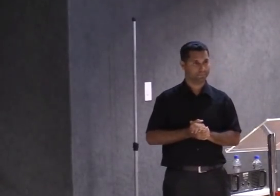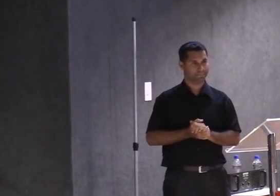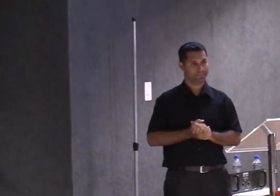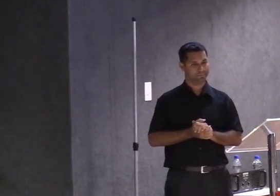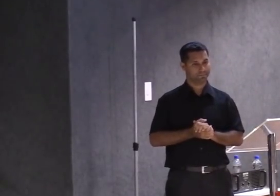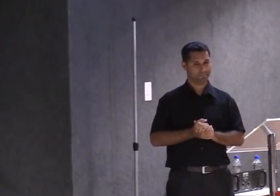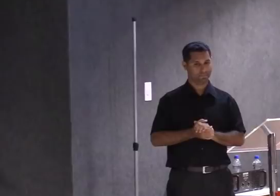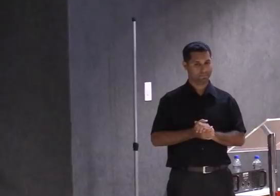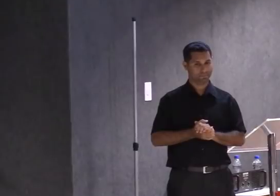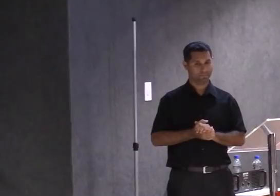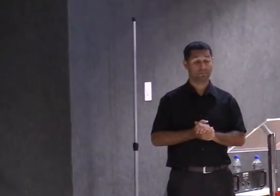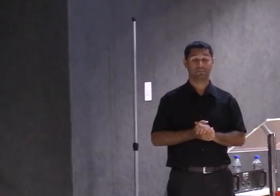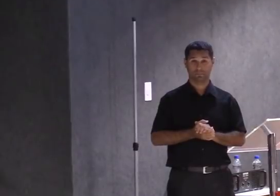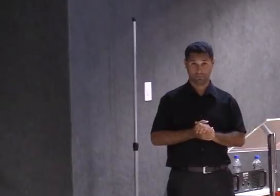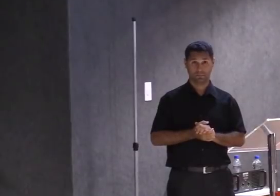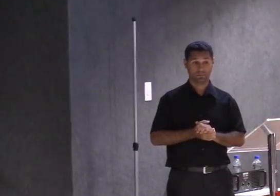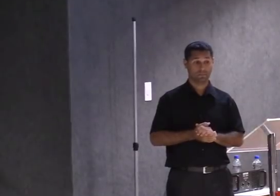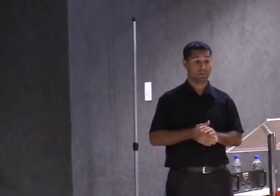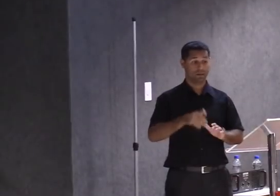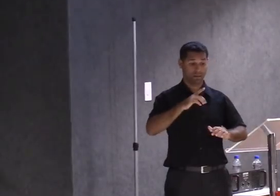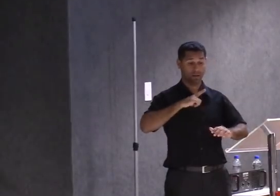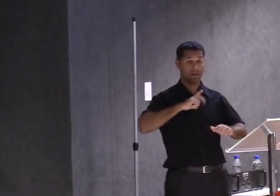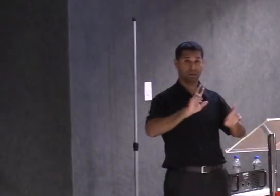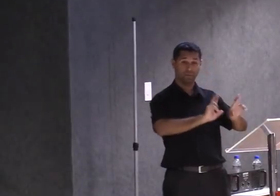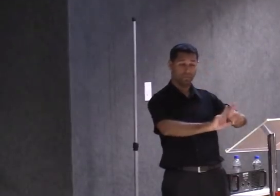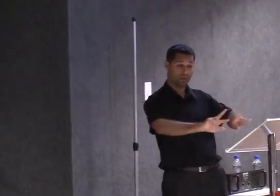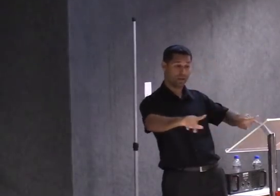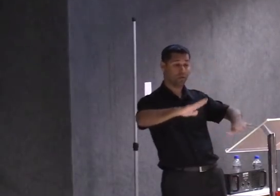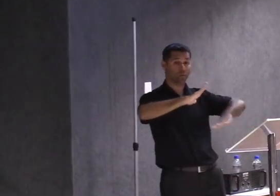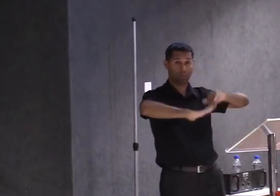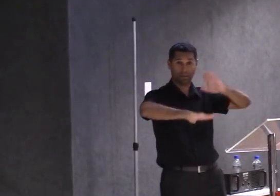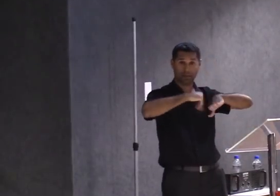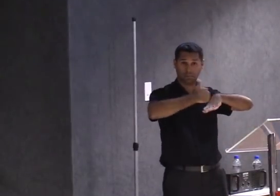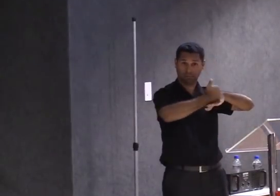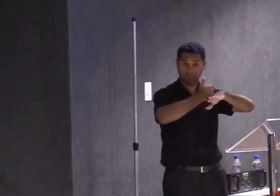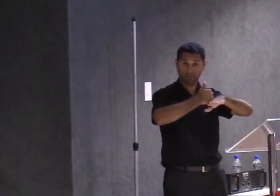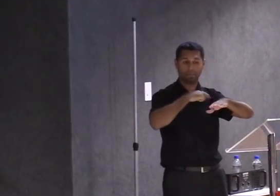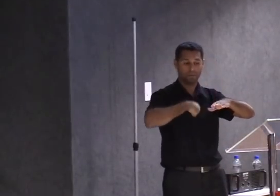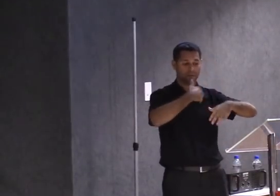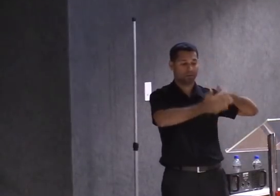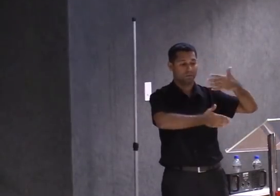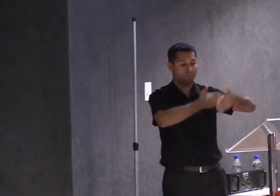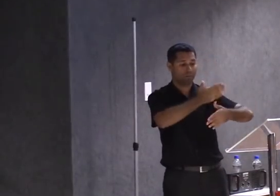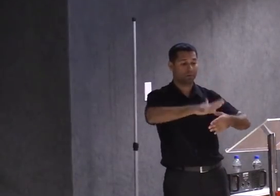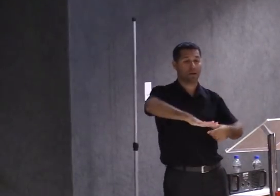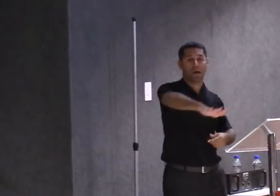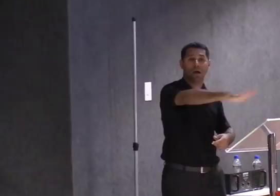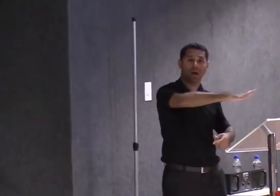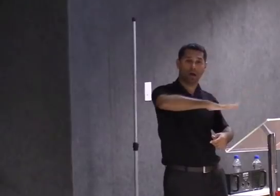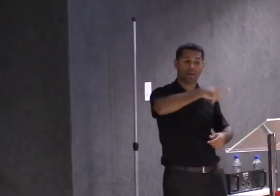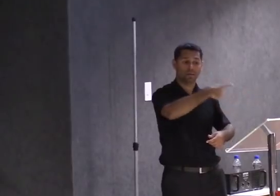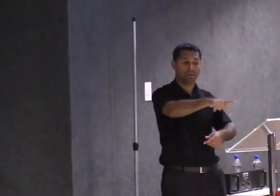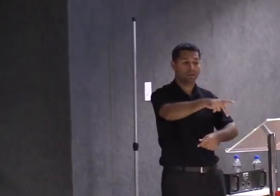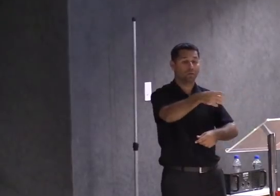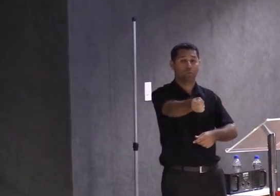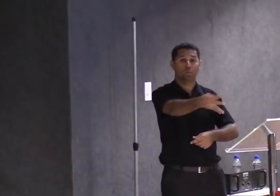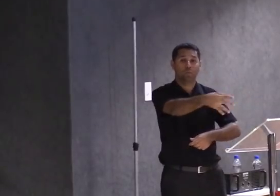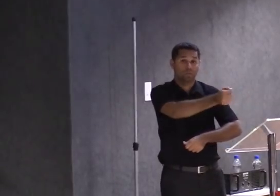world of work. Então diferentes competências devem ser desenvolvidas hoje para esses novos estudantes.